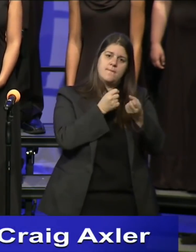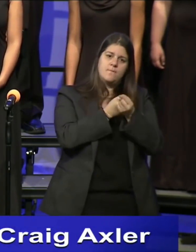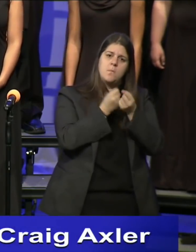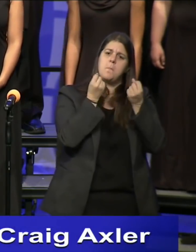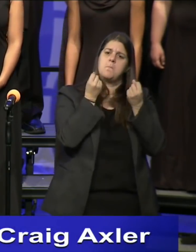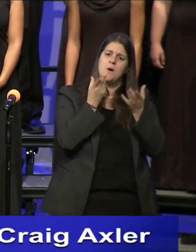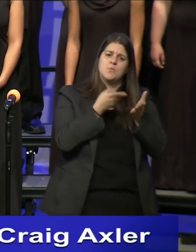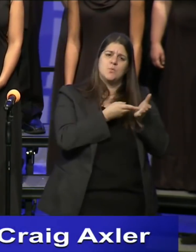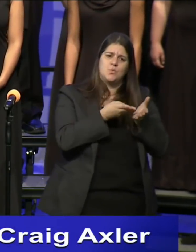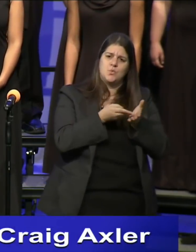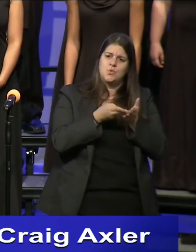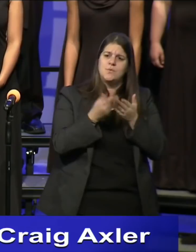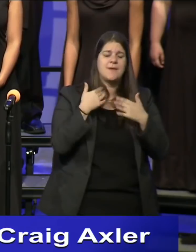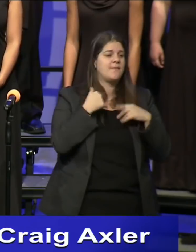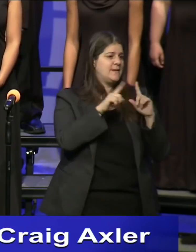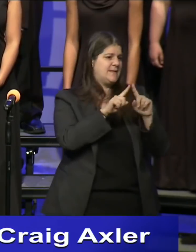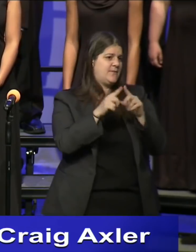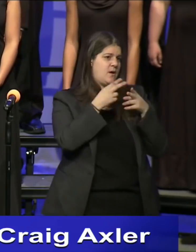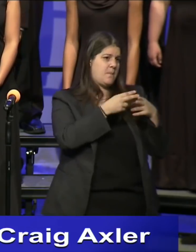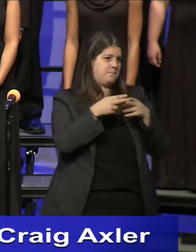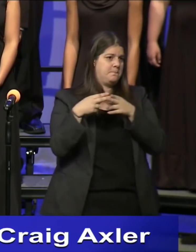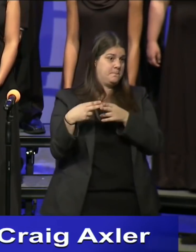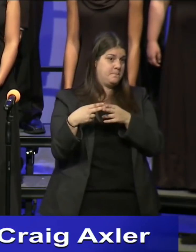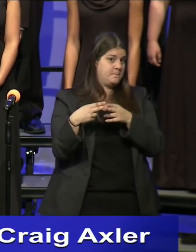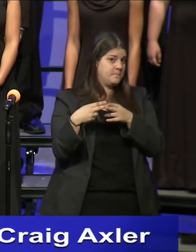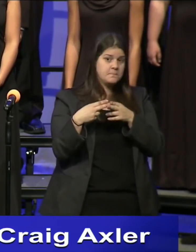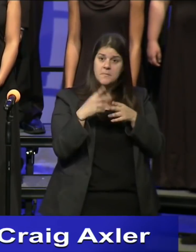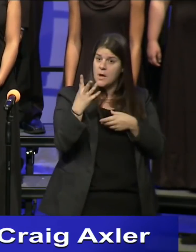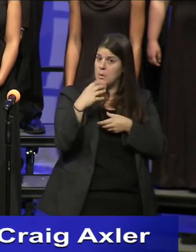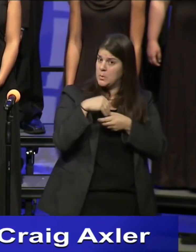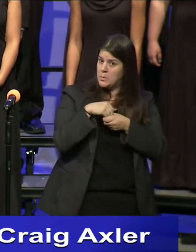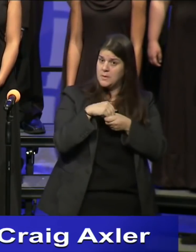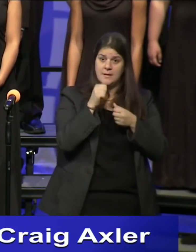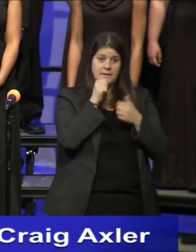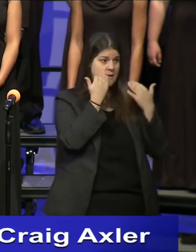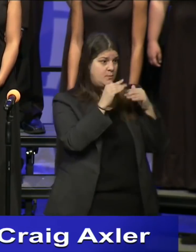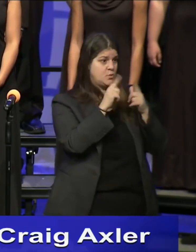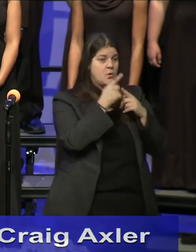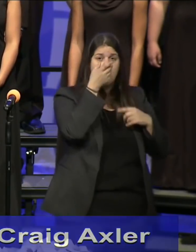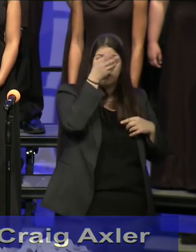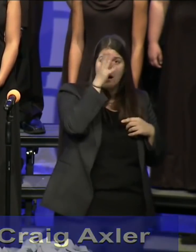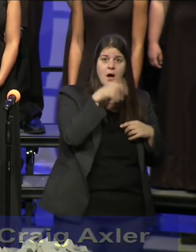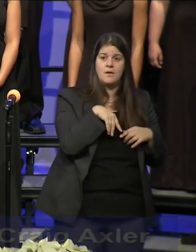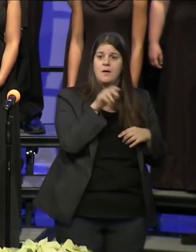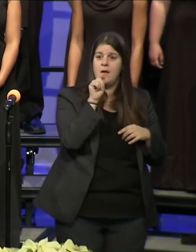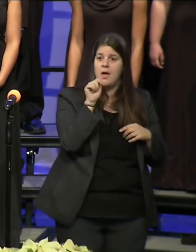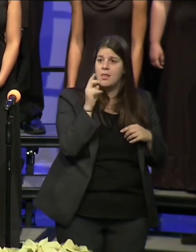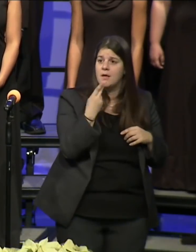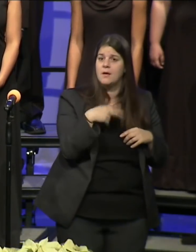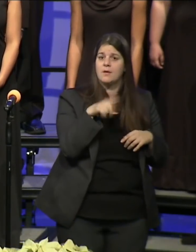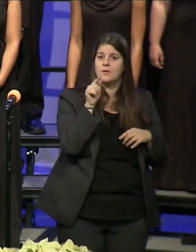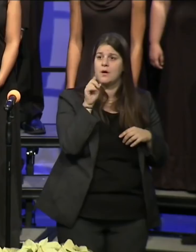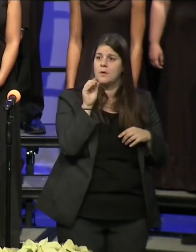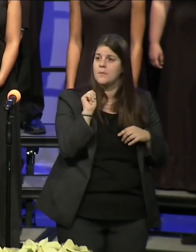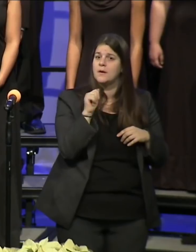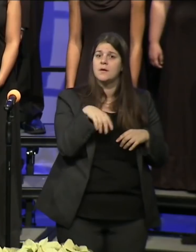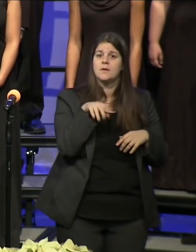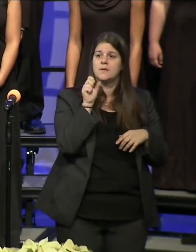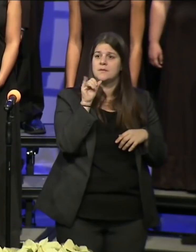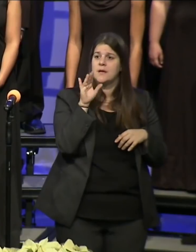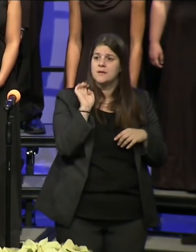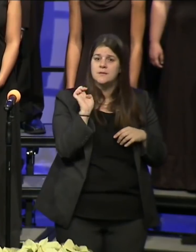truths that go by many names, including but not limited to God, Allah, Dharma,